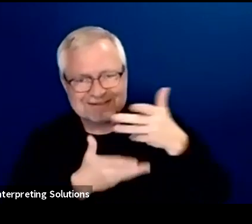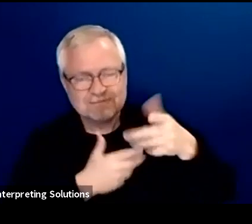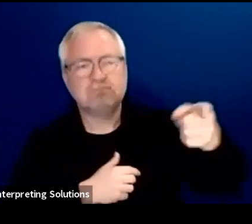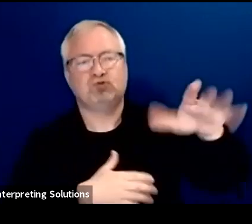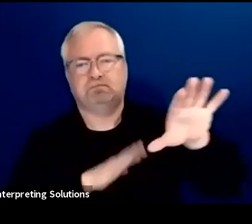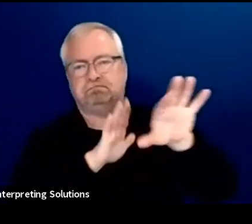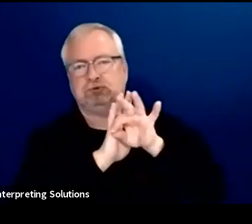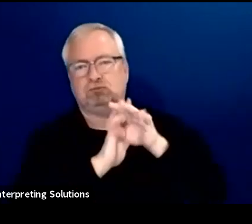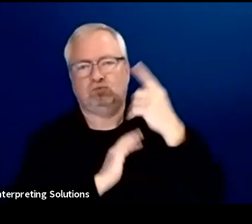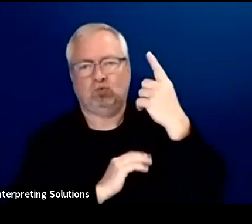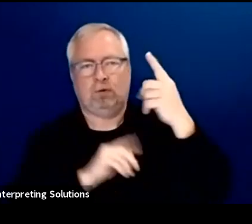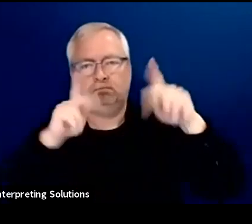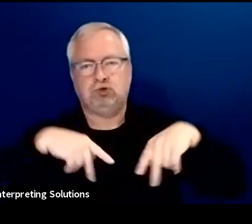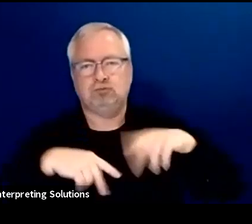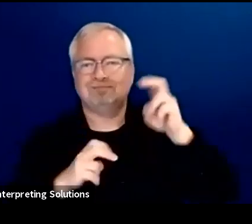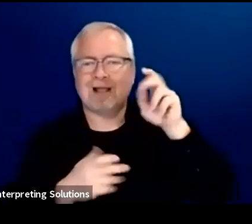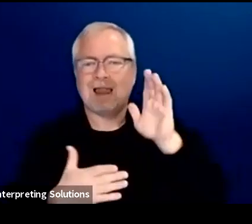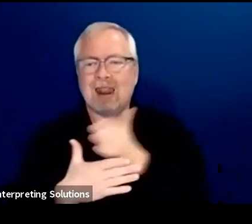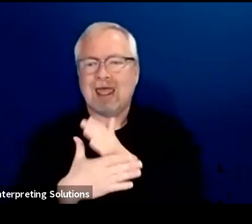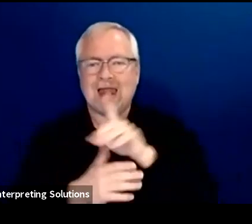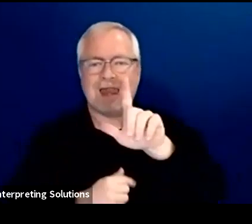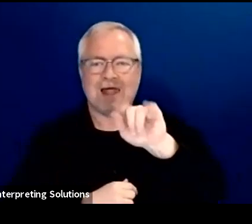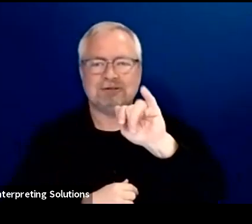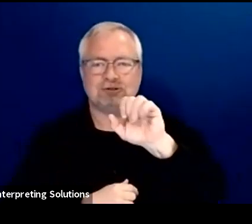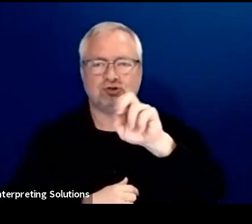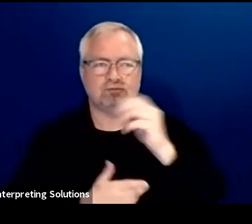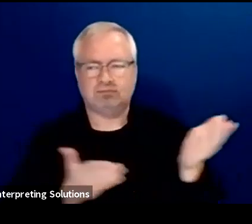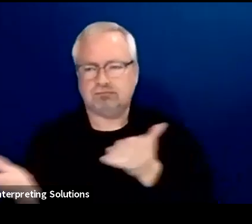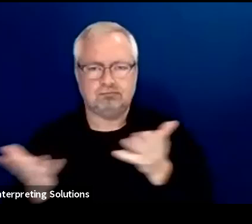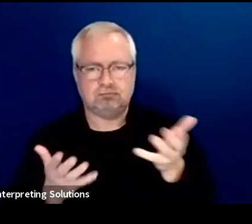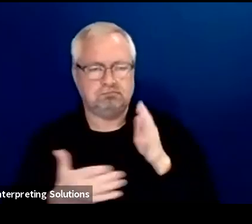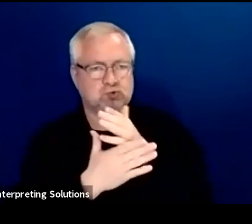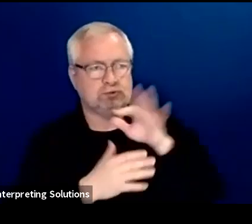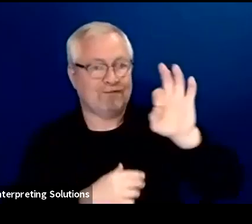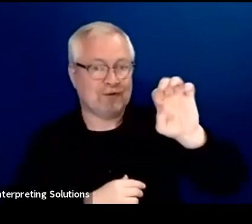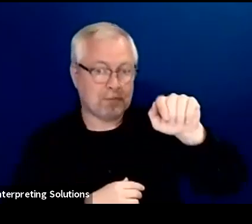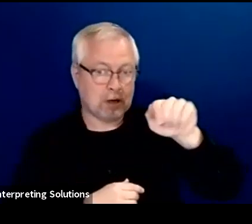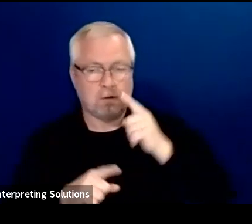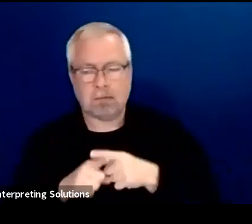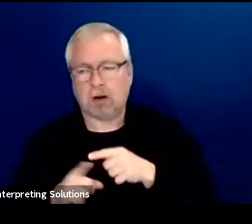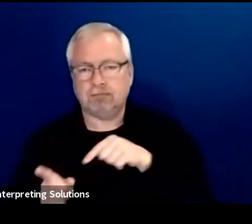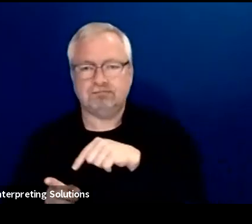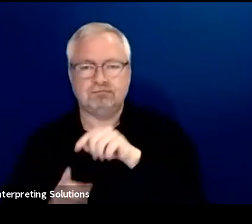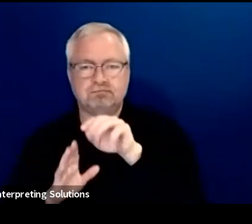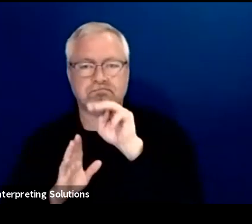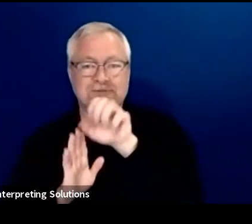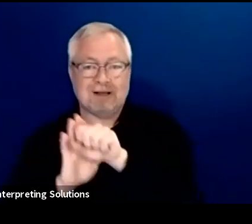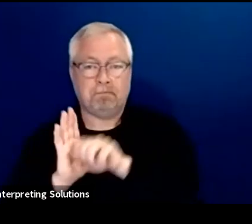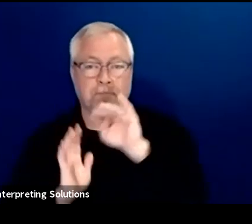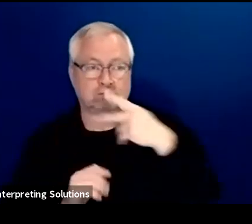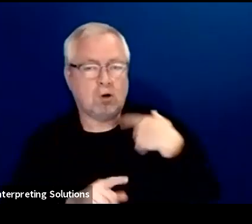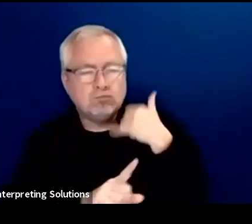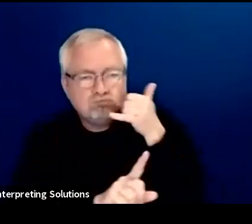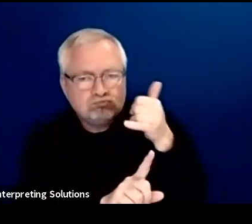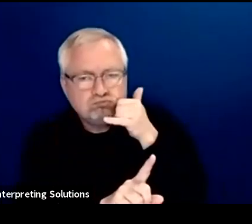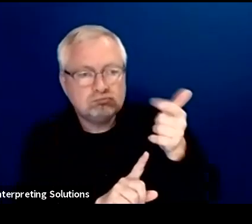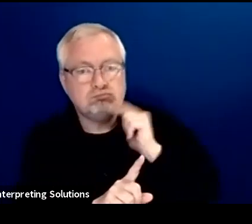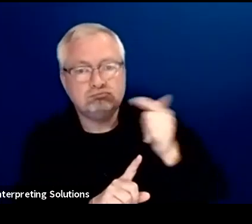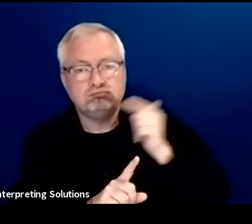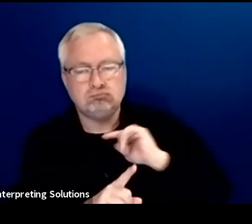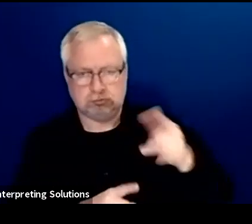we communicate with him daily. In fact, multiple times every day, and he's been very helpful on a number of important projects, including the use